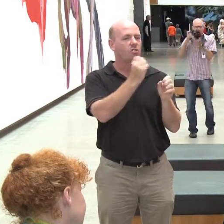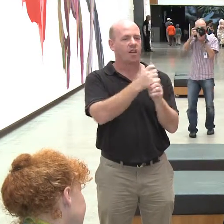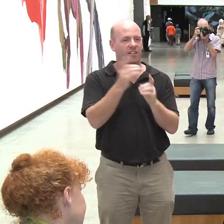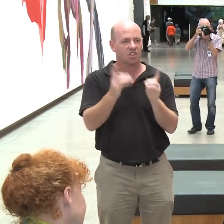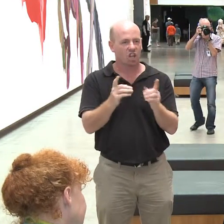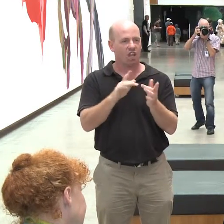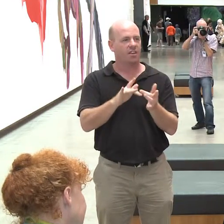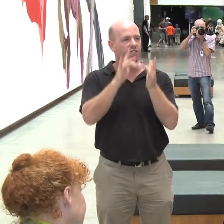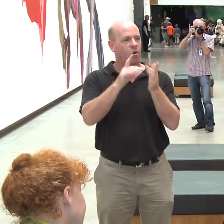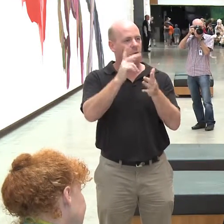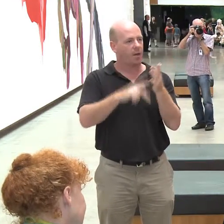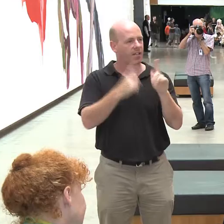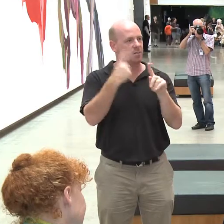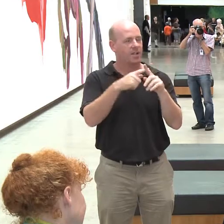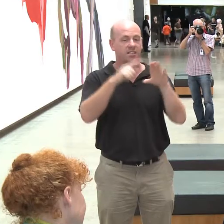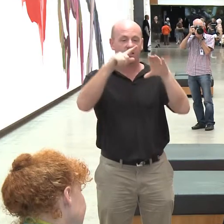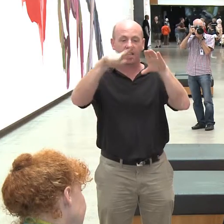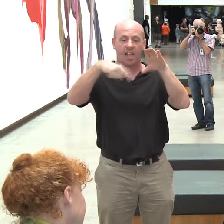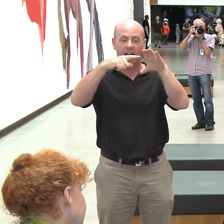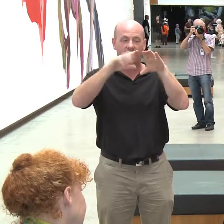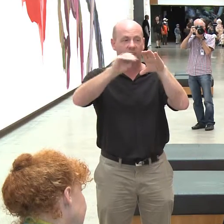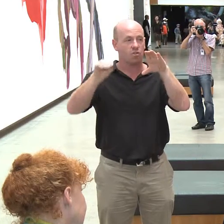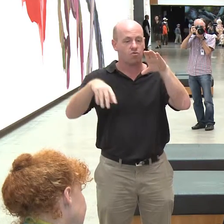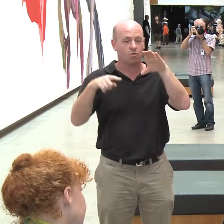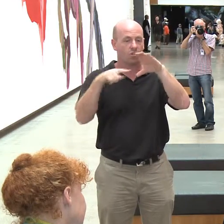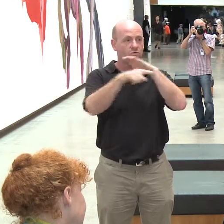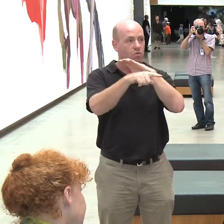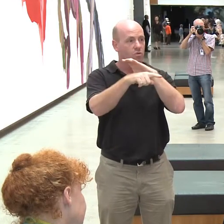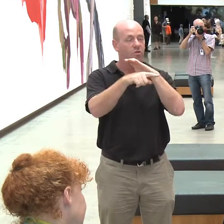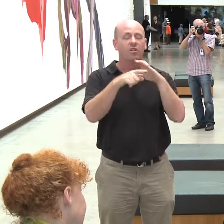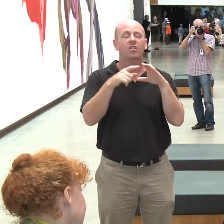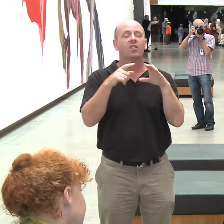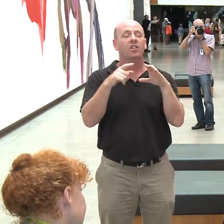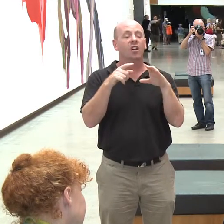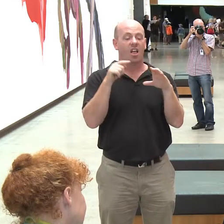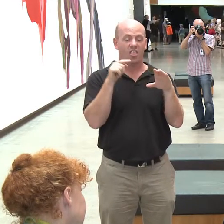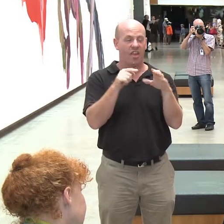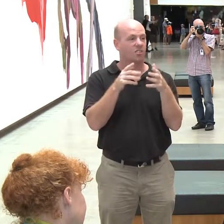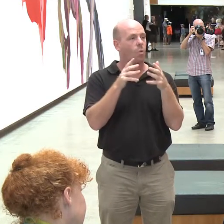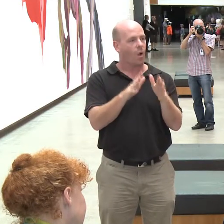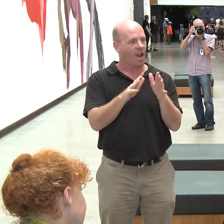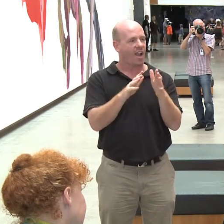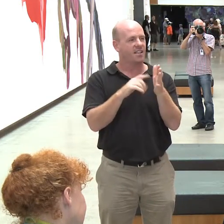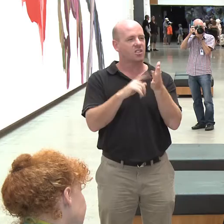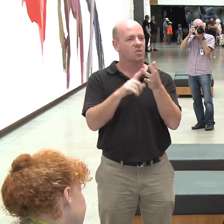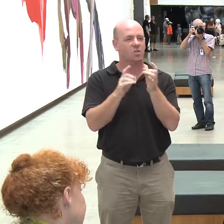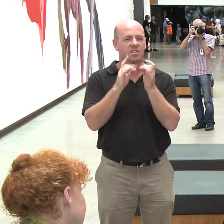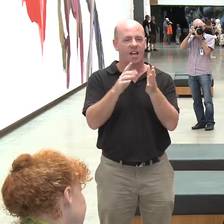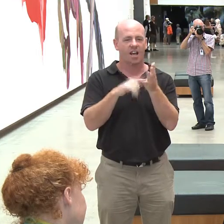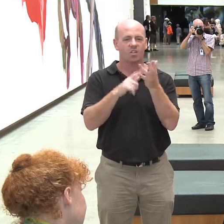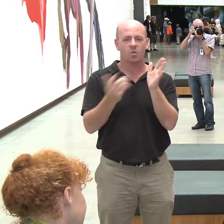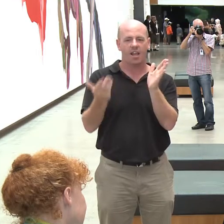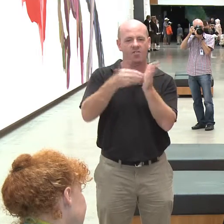formal elements and also the cutting through of the hessian are all ways in which it just starts to enrich